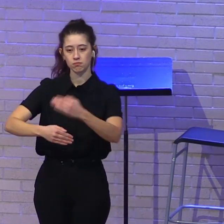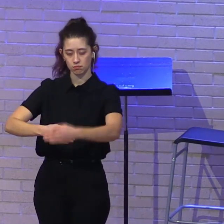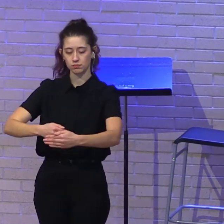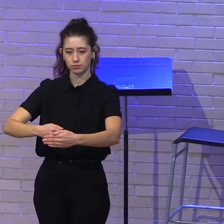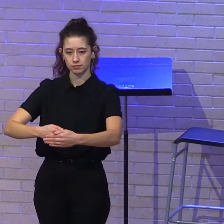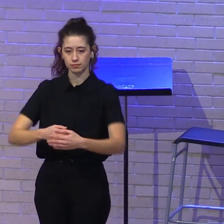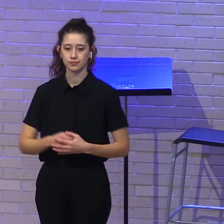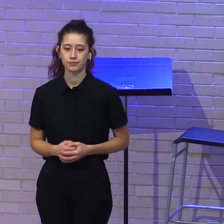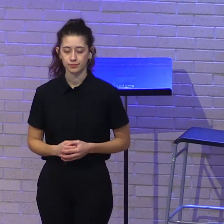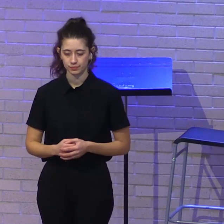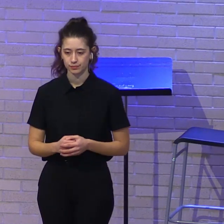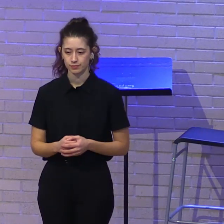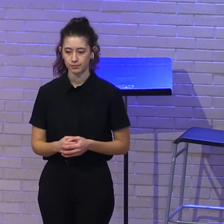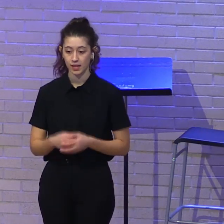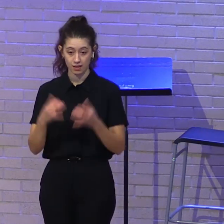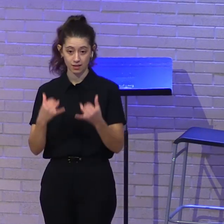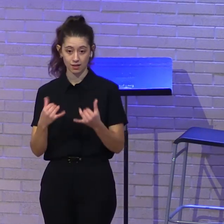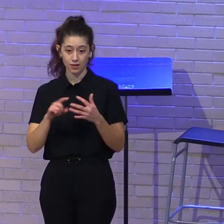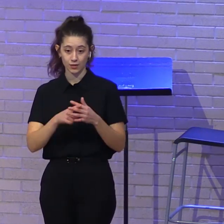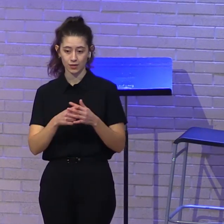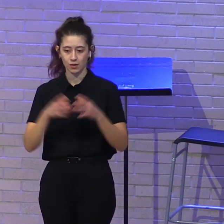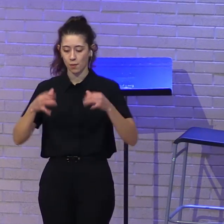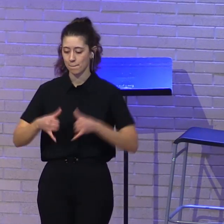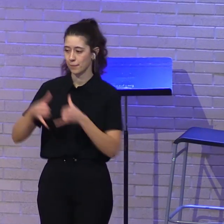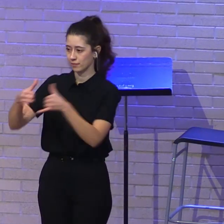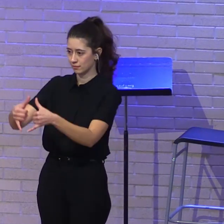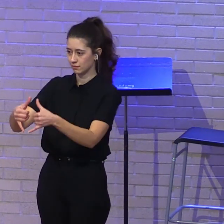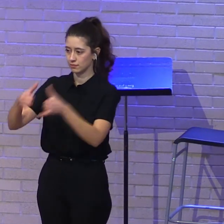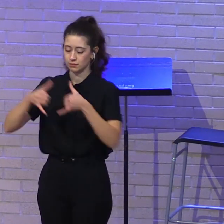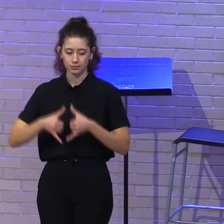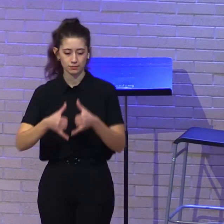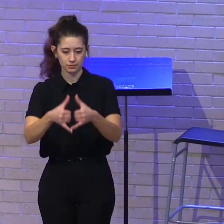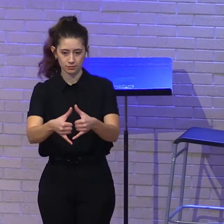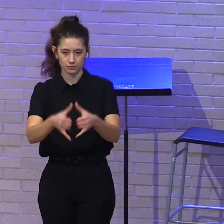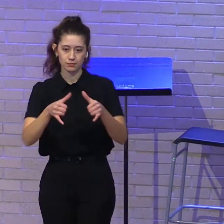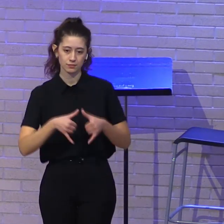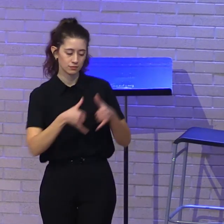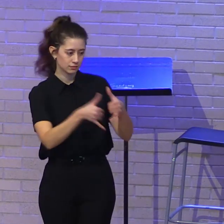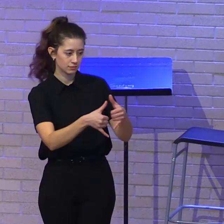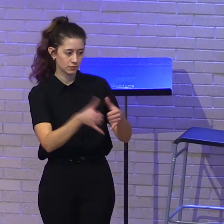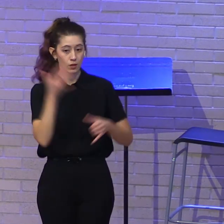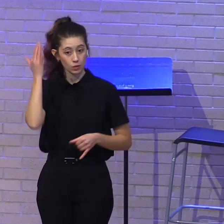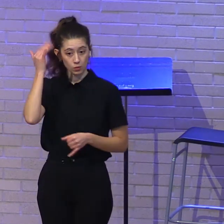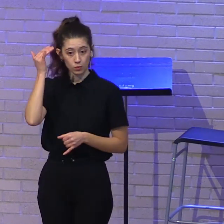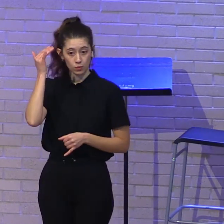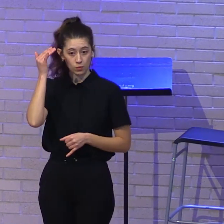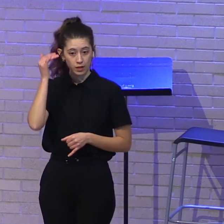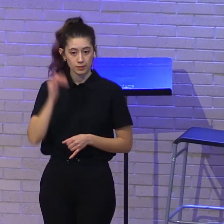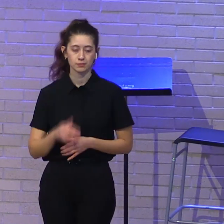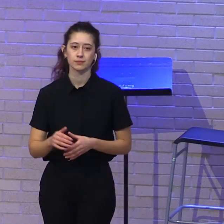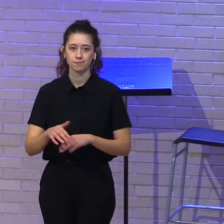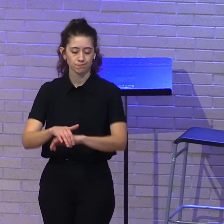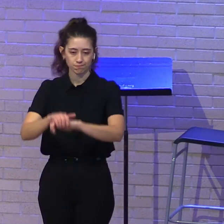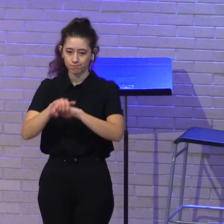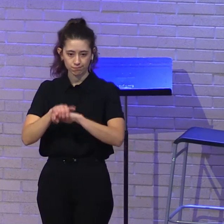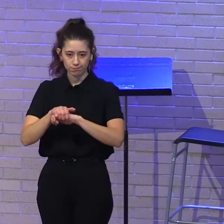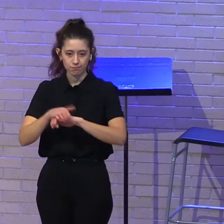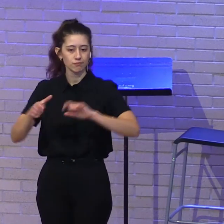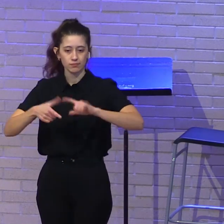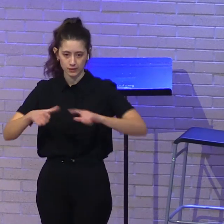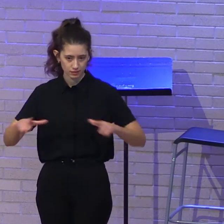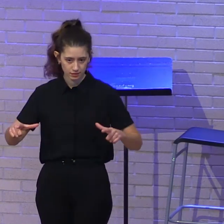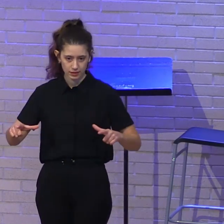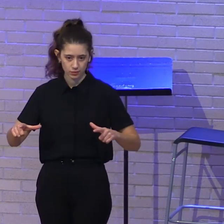prizes. They gave prizes because of English level, because of national exam, and because